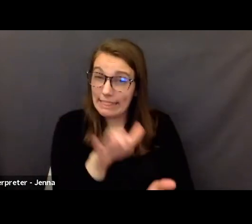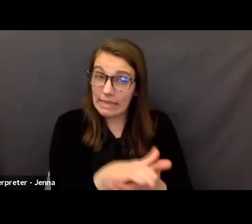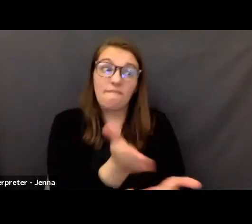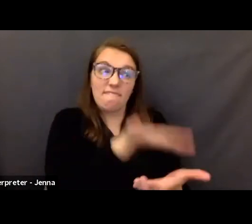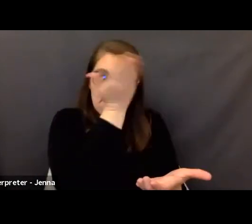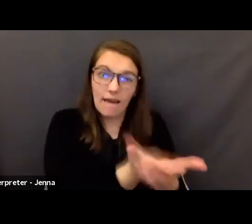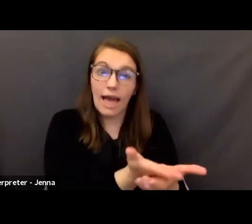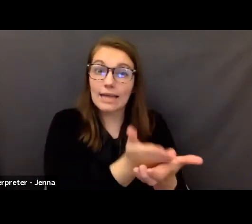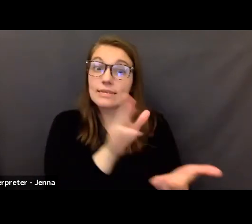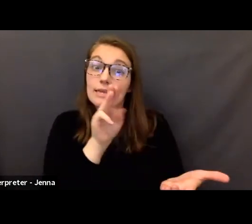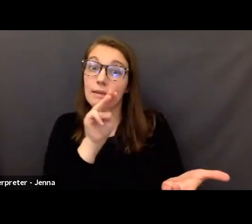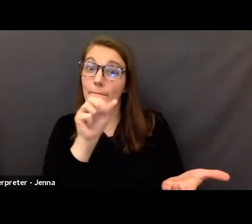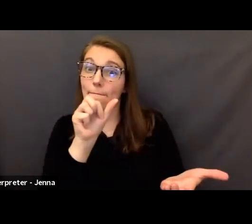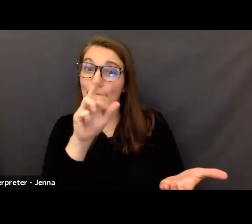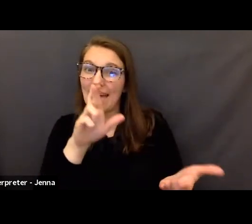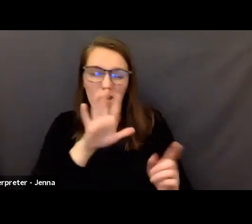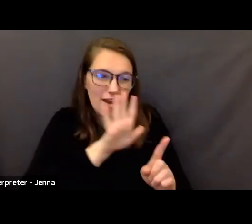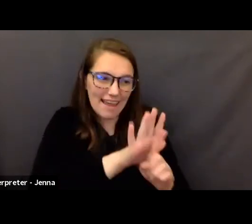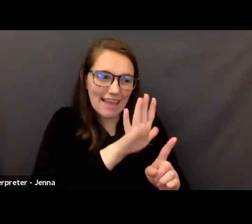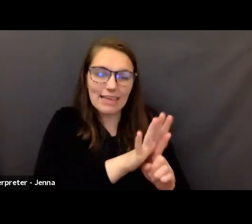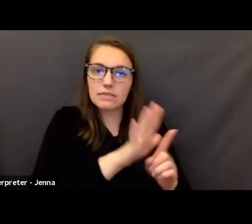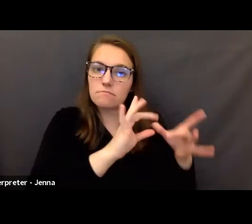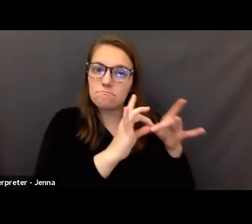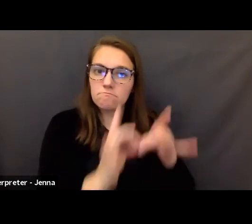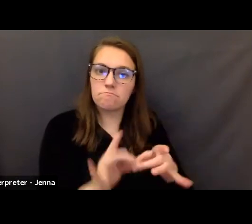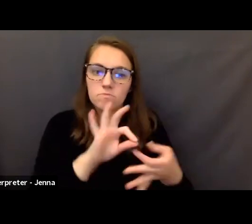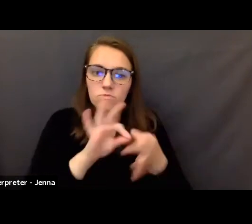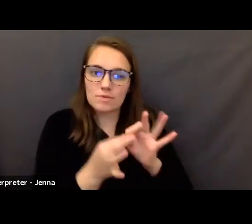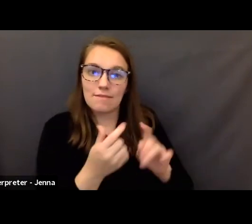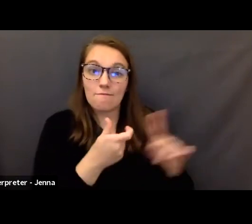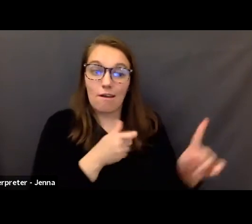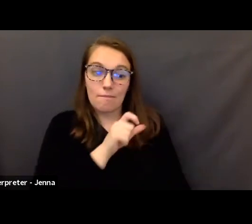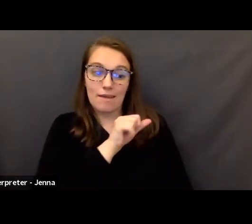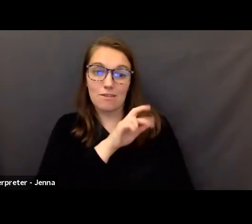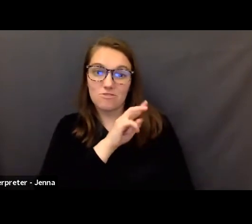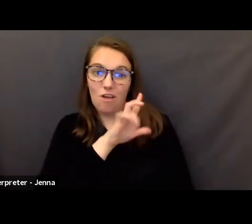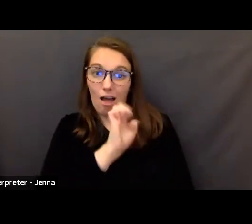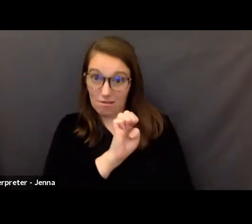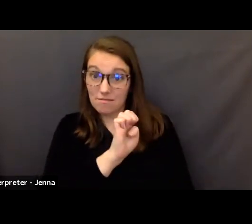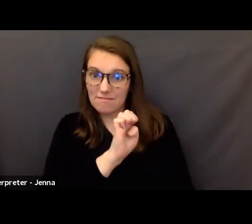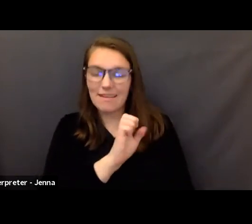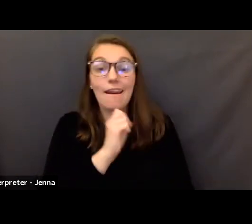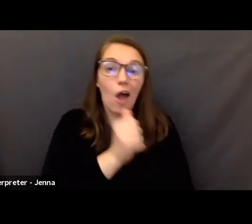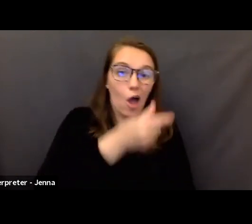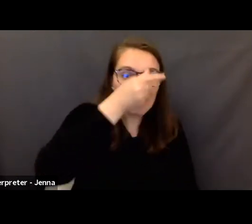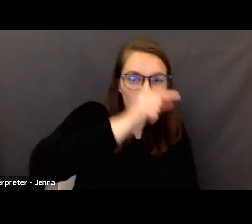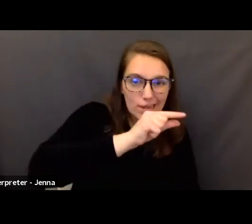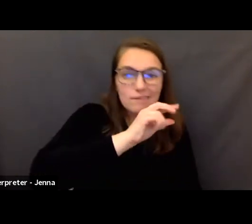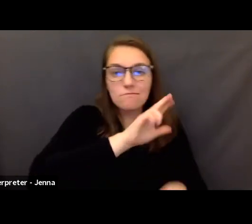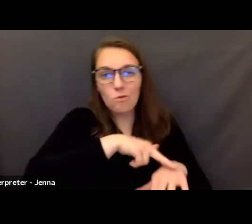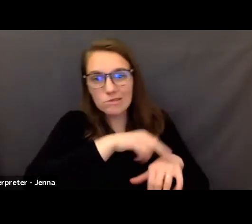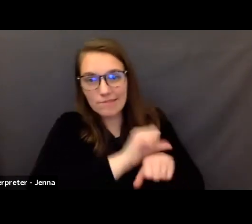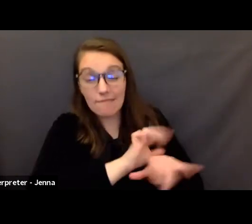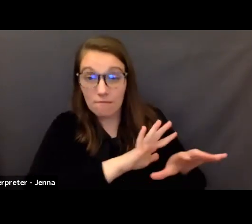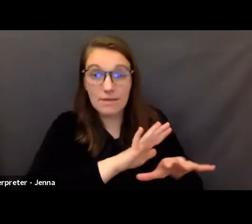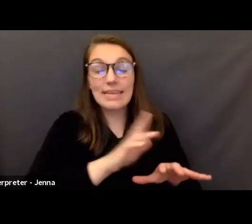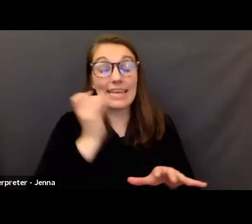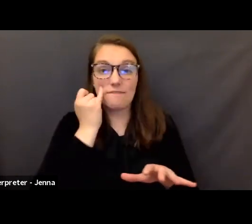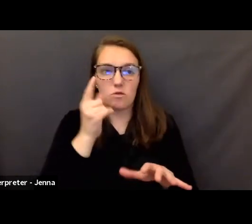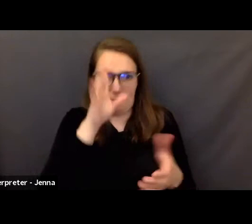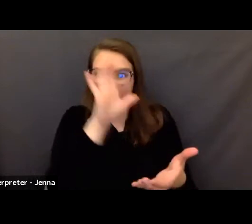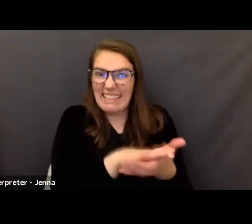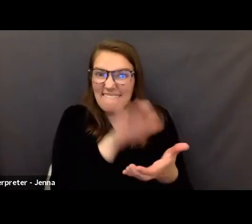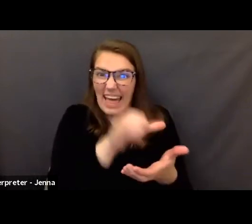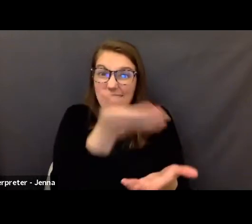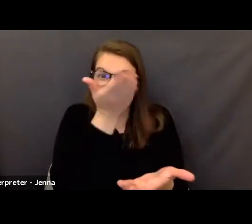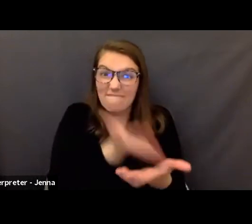Aristotle, on the essential inferiority of non-Greek foreigners, if you take that as fact, it's difficult to recognize